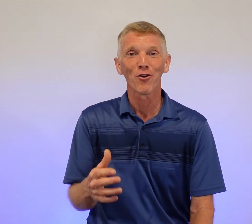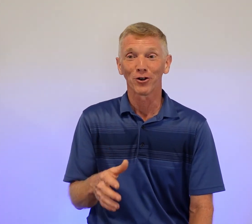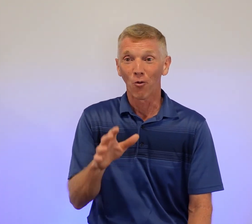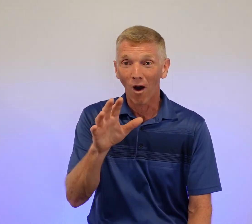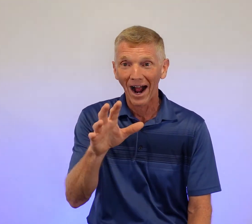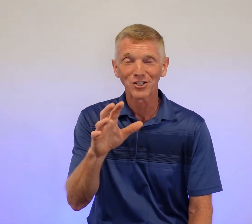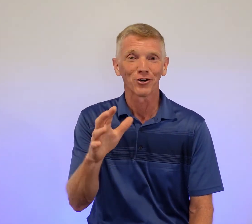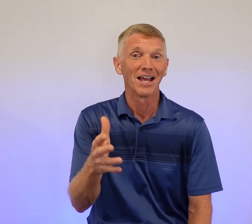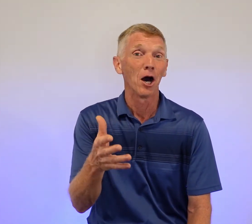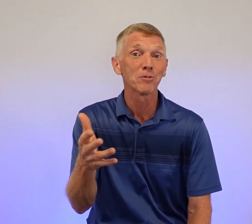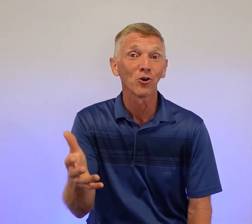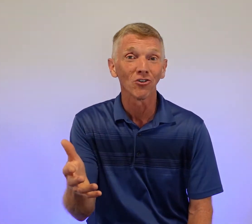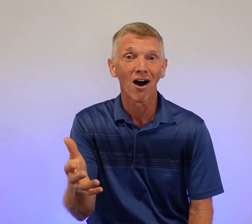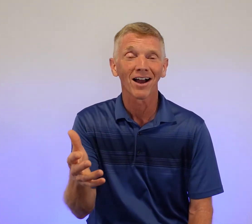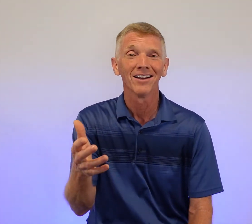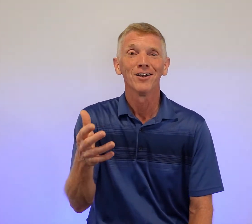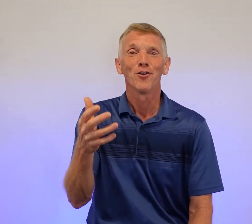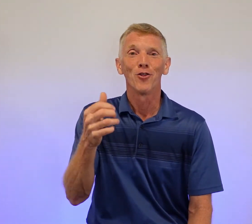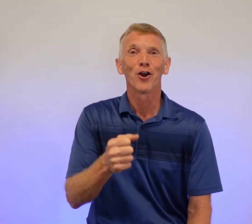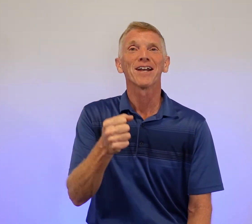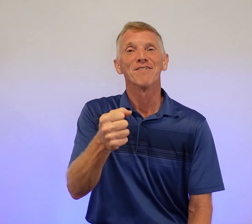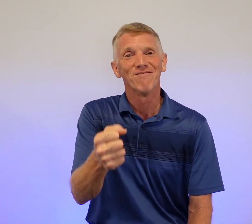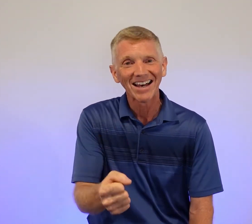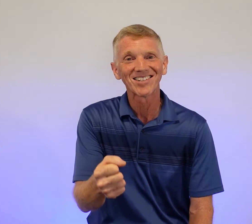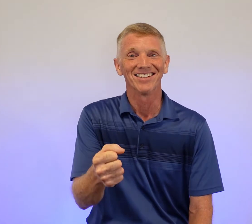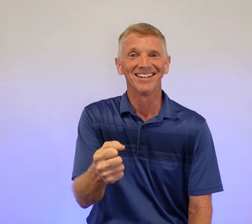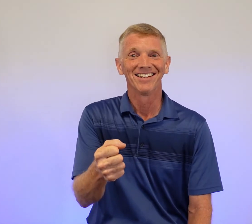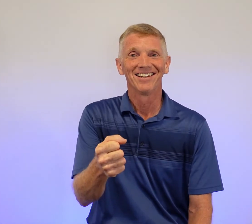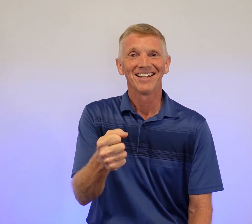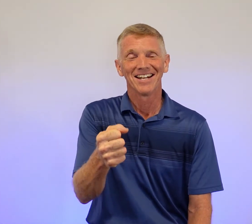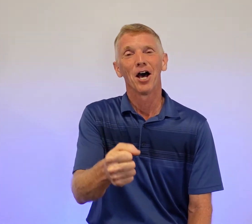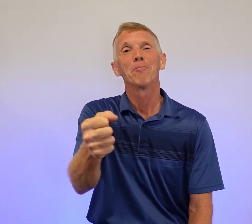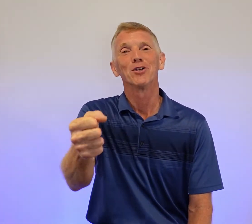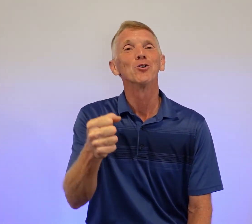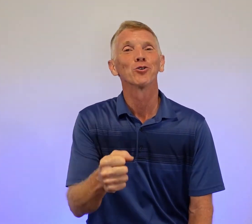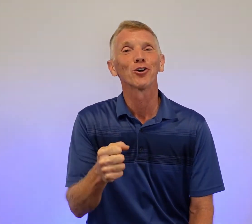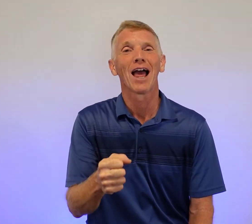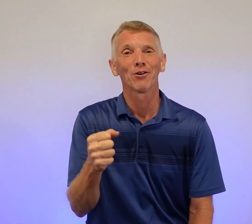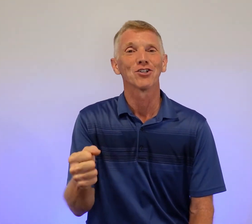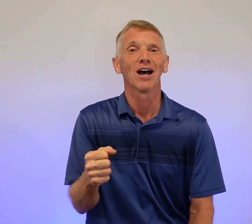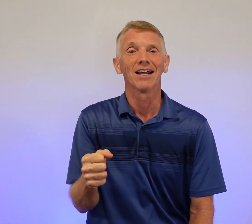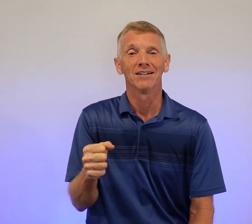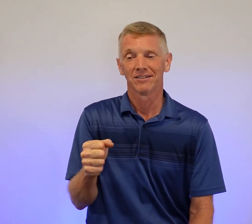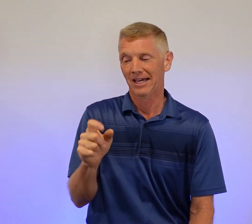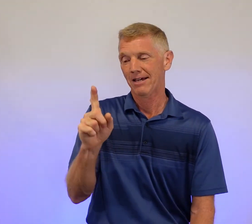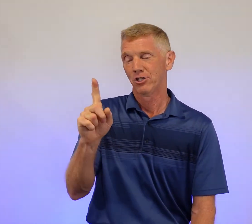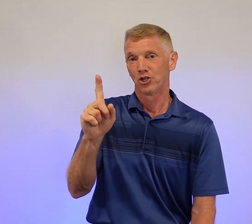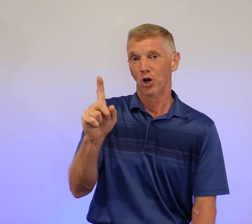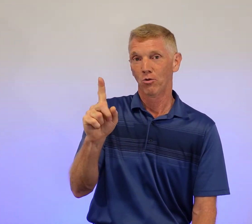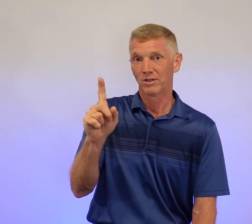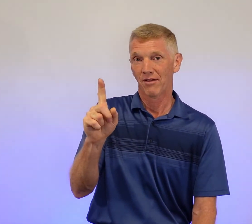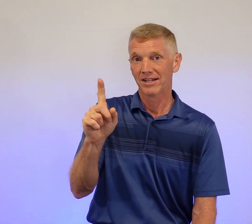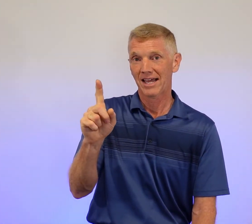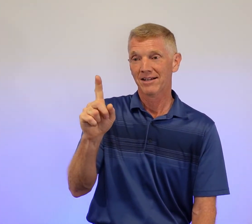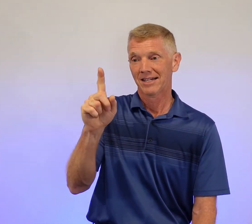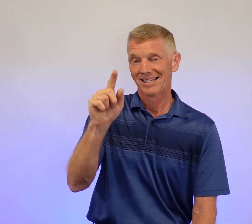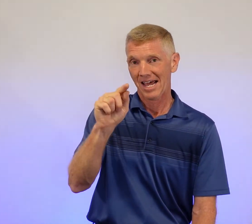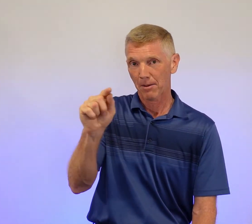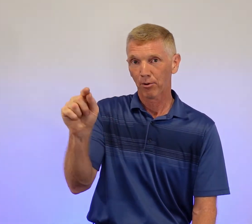gonna watch, they're gonna help you along. They're invested in helping you learn how to sign, okay? So we said that again, take a